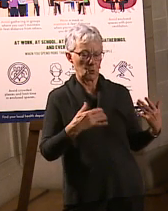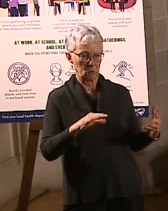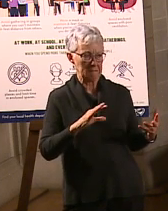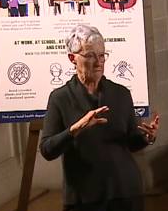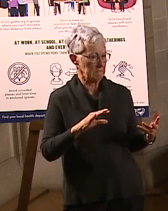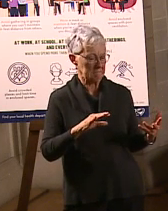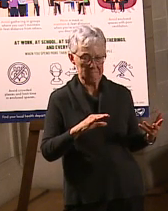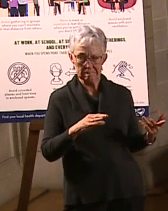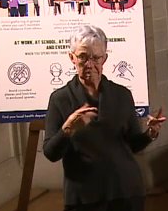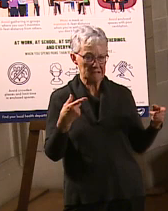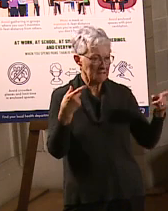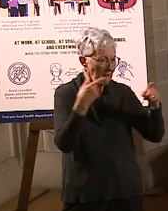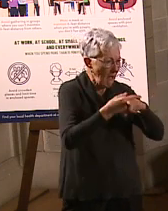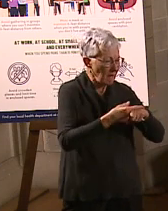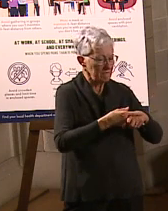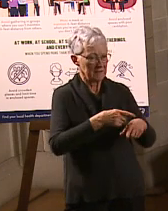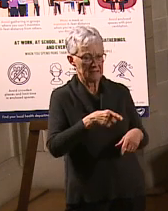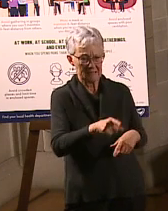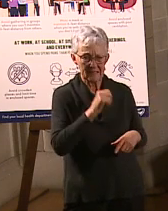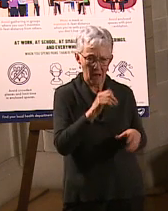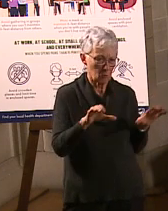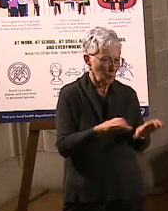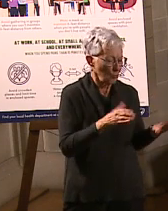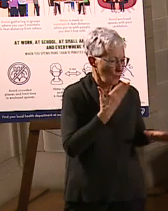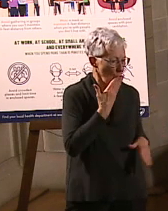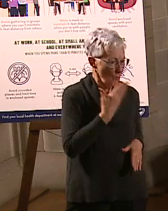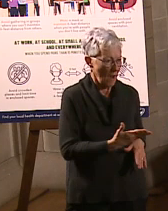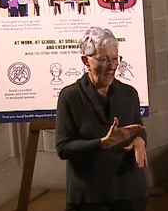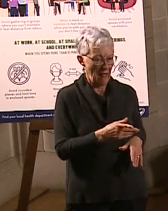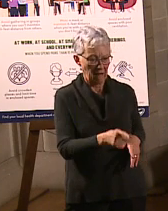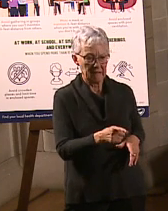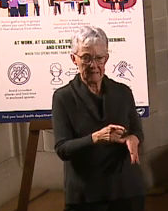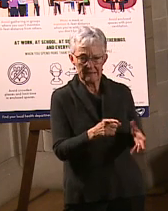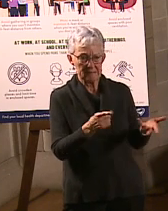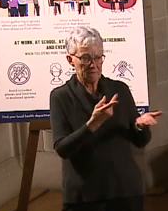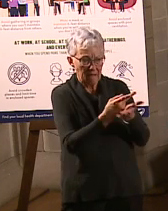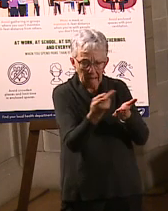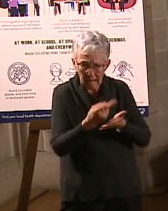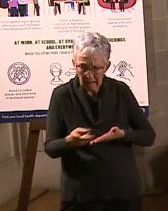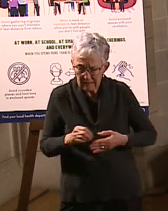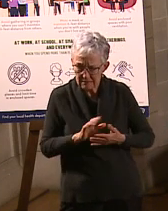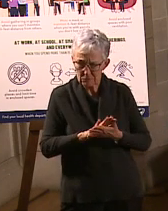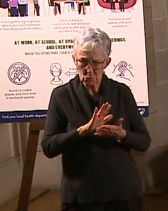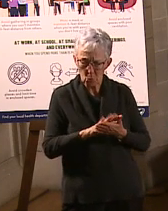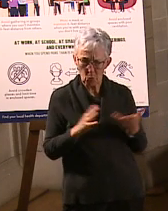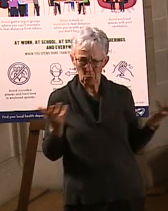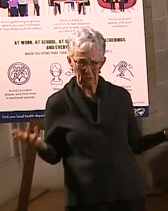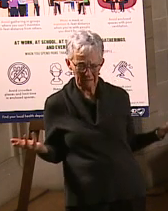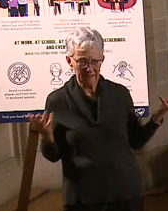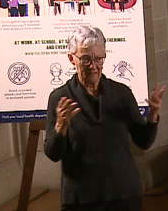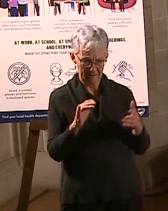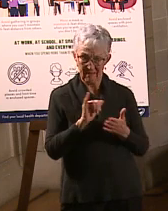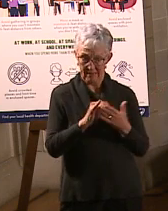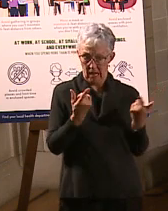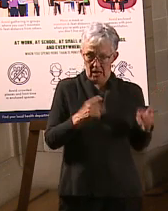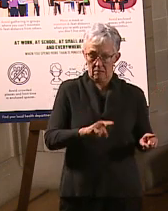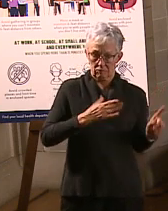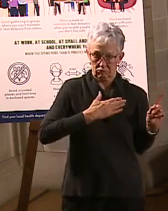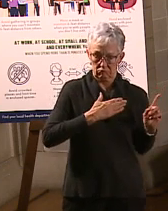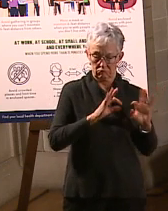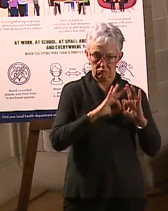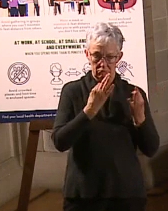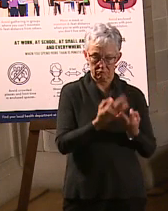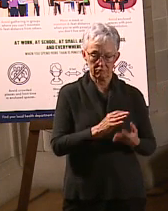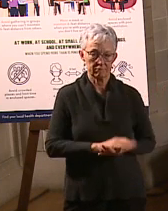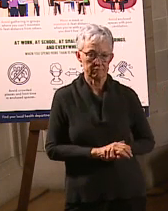not what that child needs at his or her school. And that happened to our family. And at the time, unfortunately, our